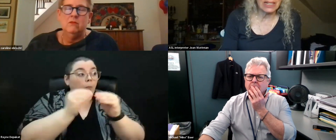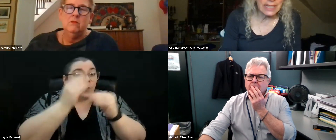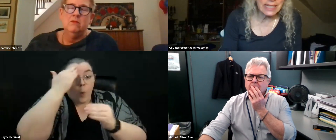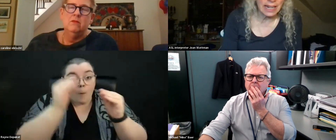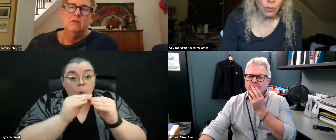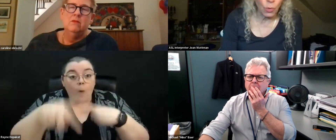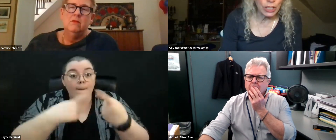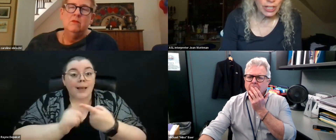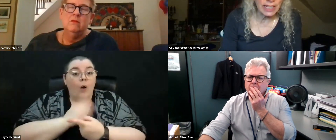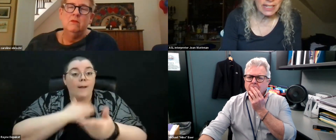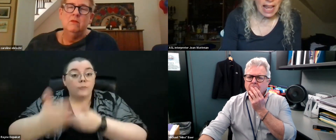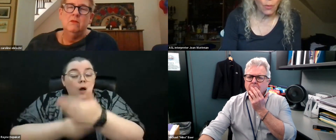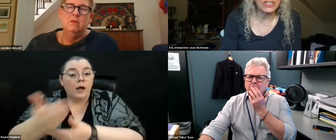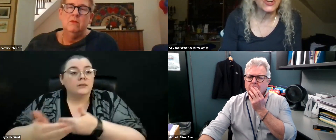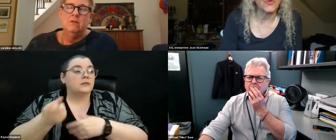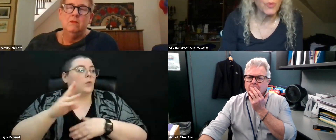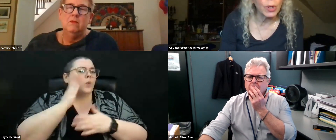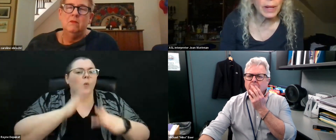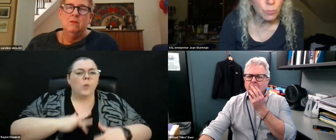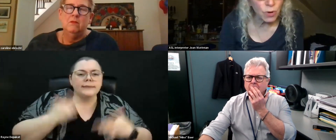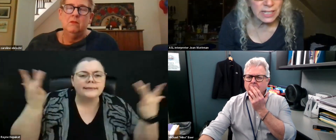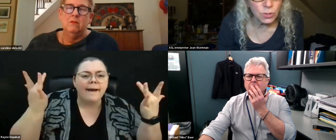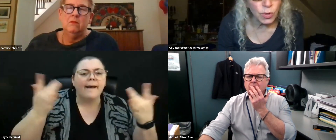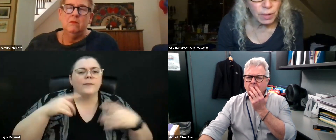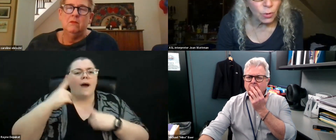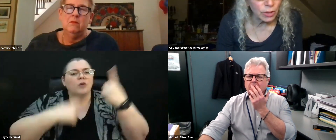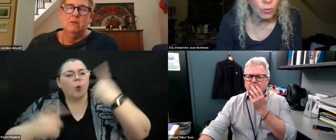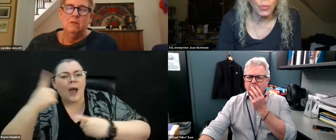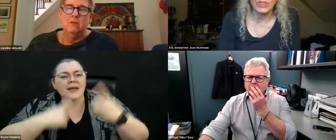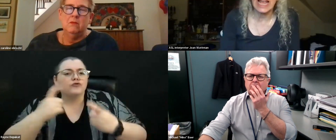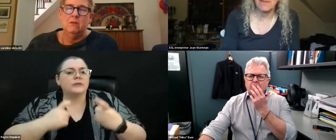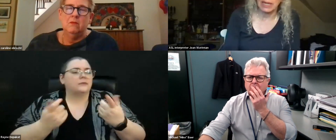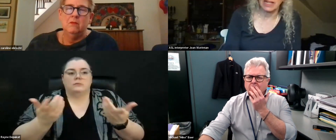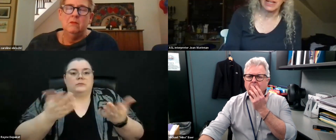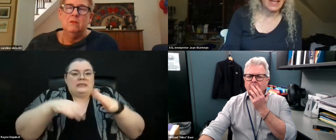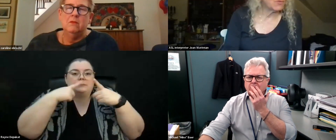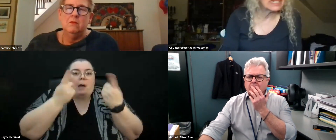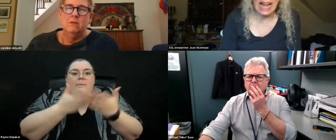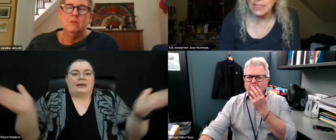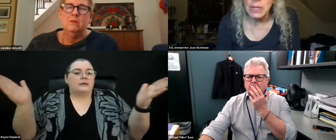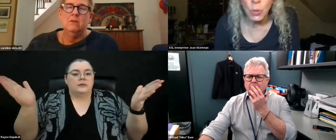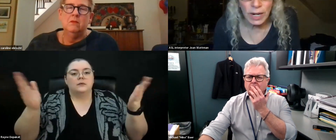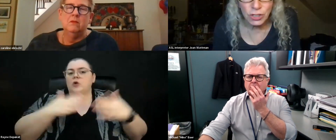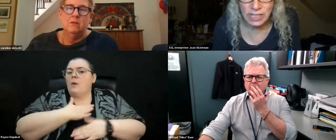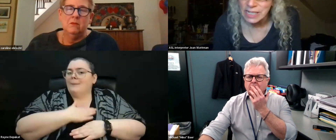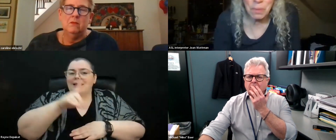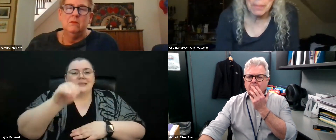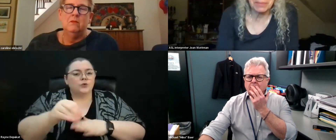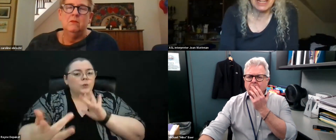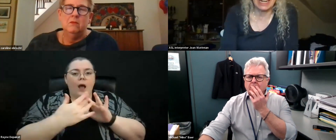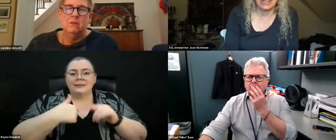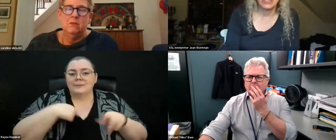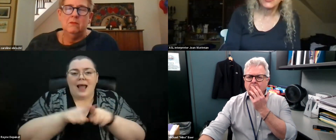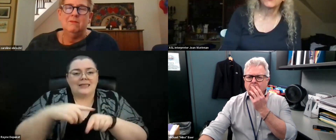anybody listening or watching this now wants to know more about the process we've been going through and what's happening and wants to ask me questions, it's a